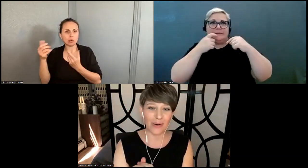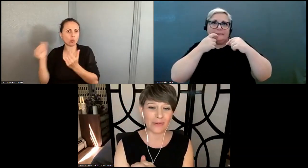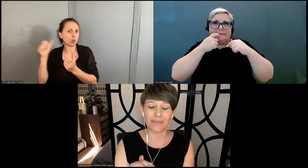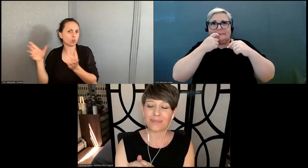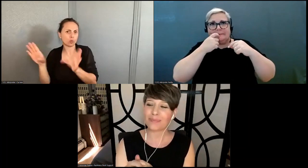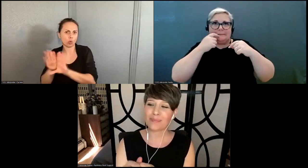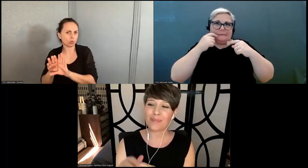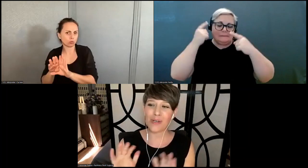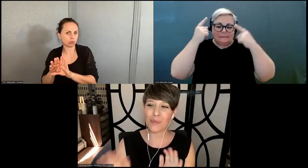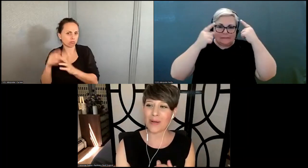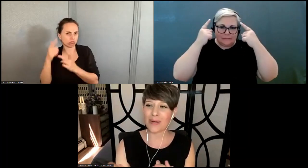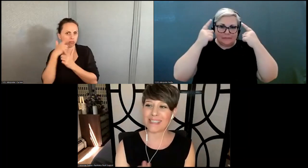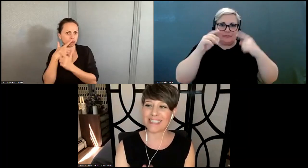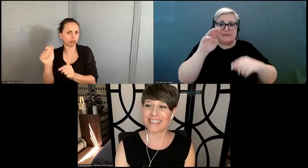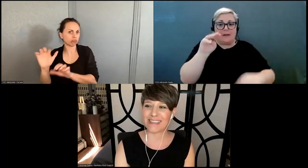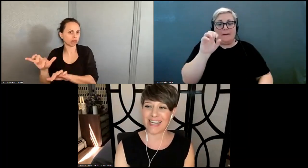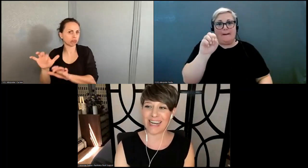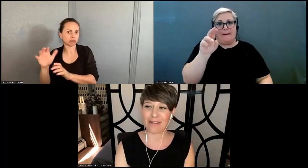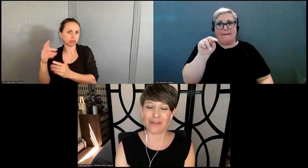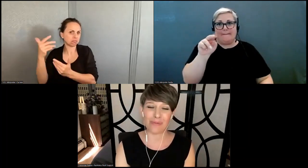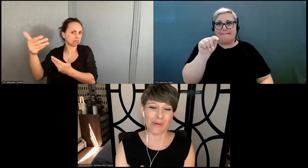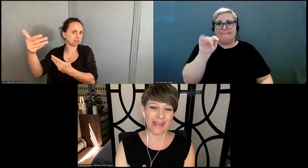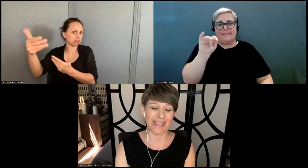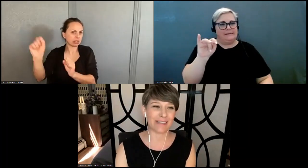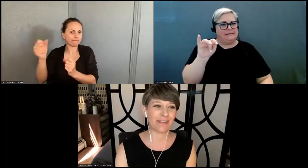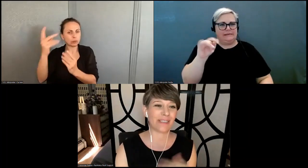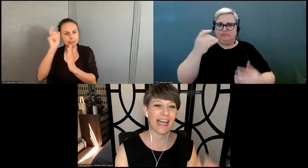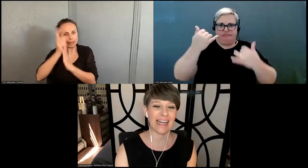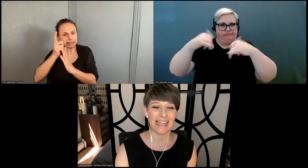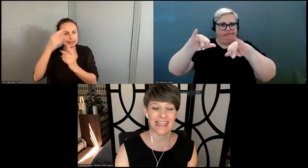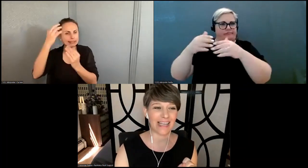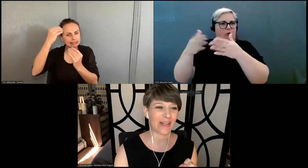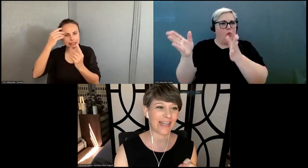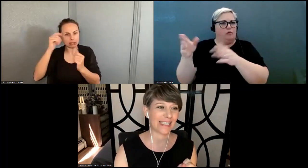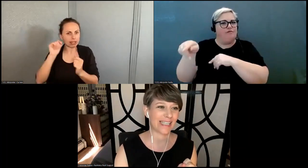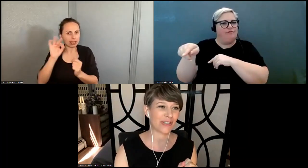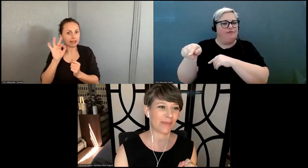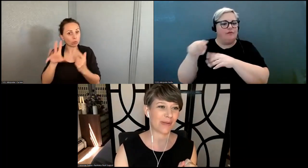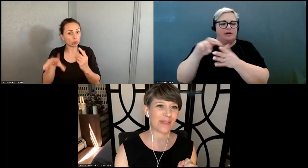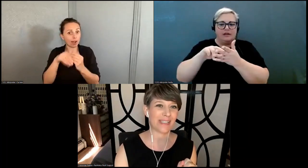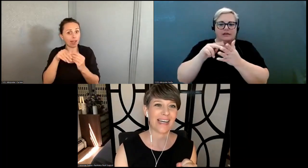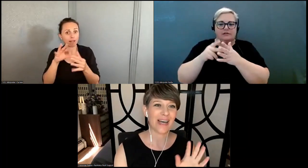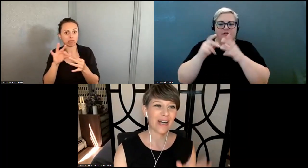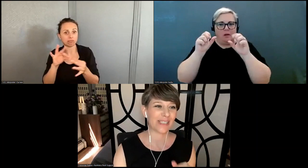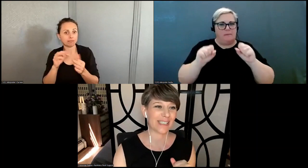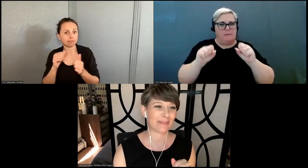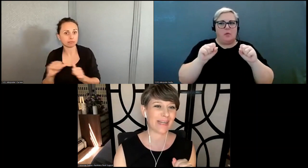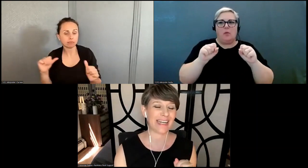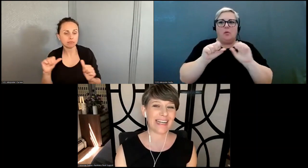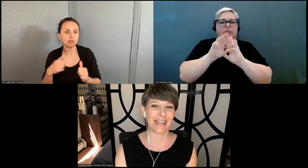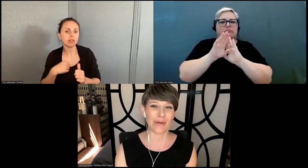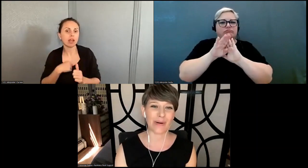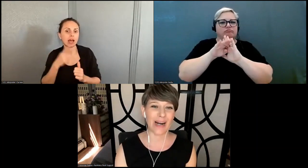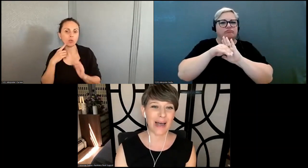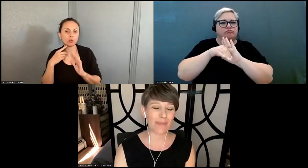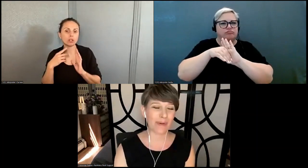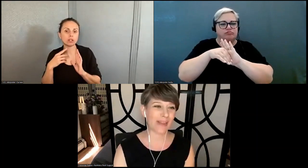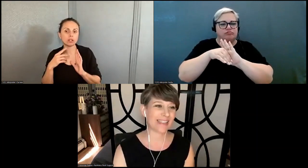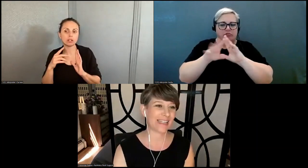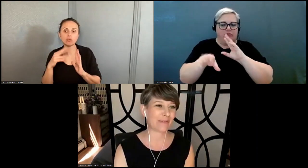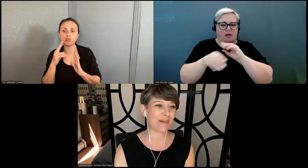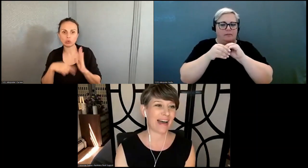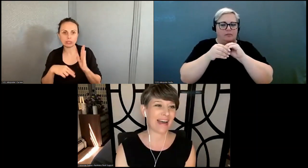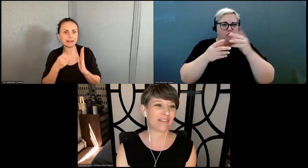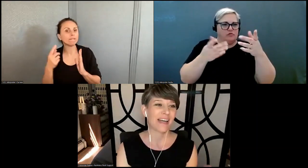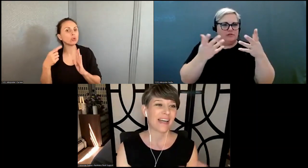close. So you're welcome to still take a few more minutes. If there's anything that you'd like to contribute, I'll just read in. There were a couple